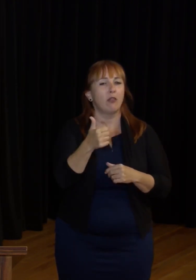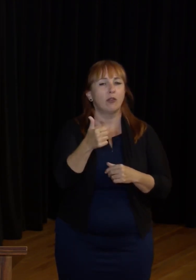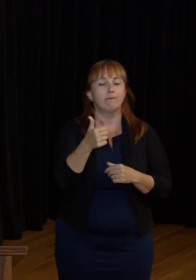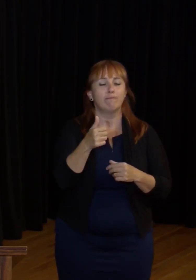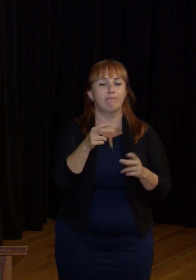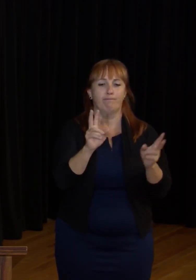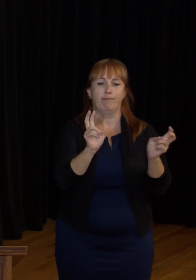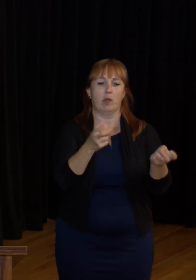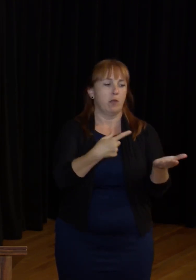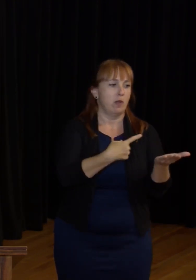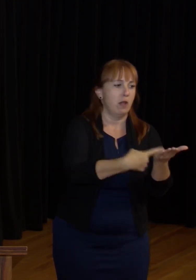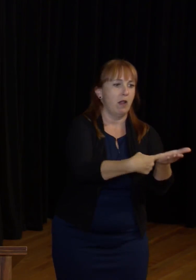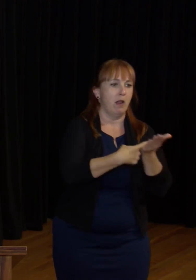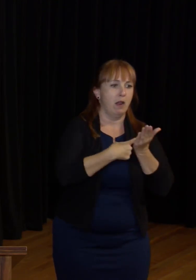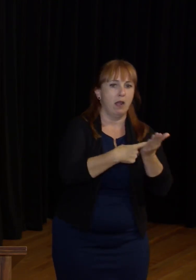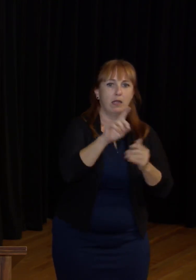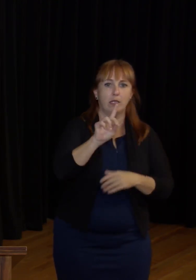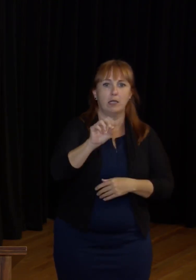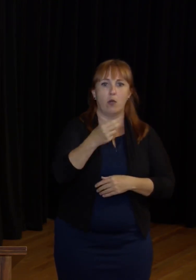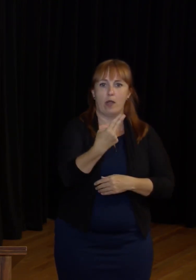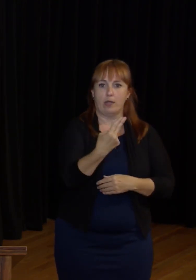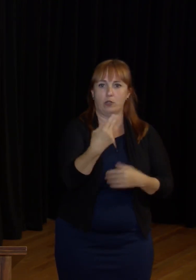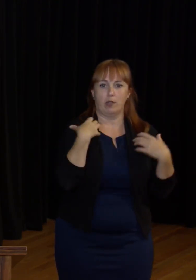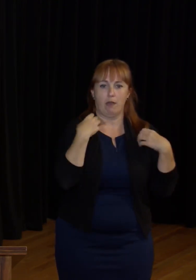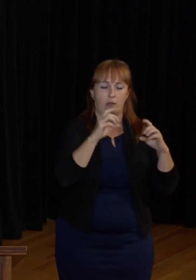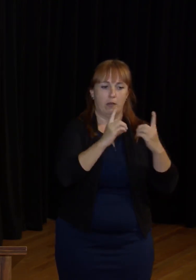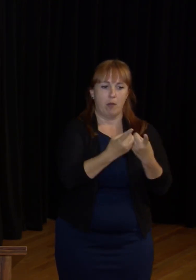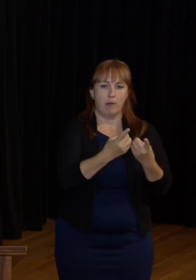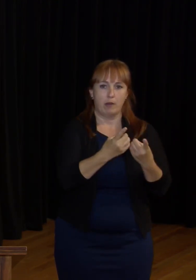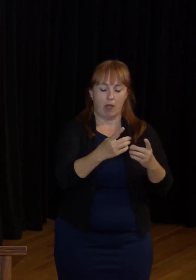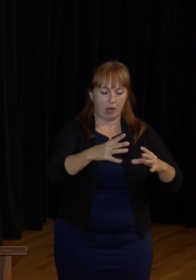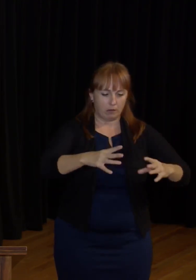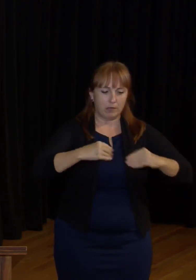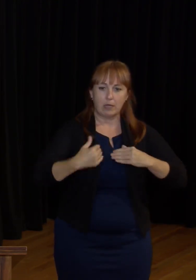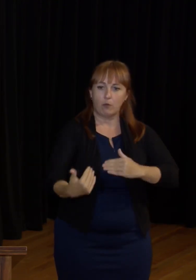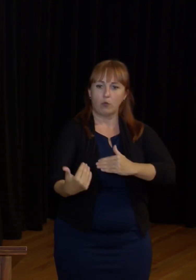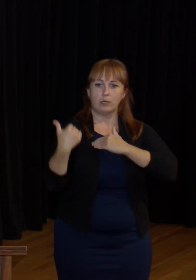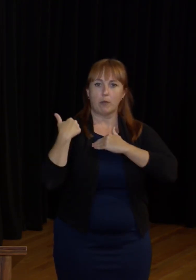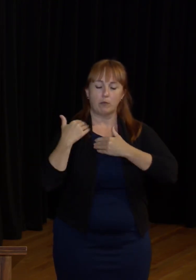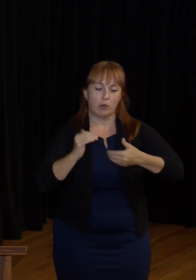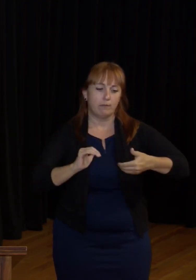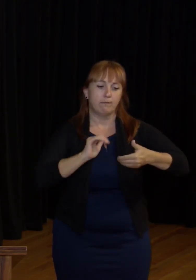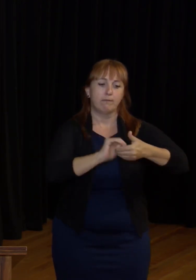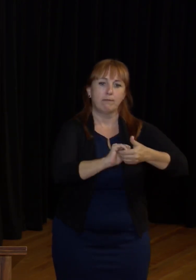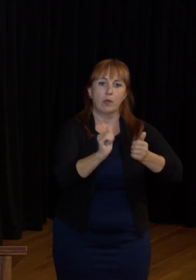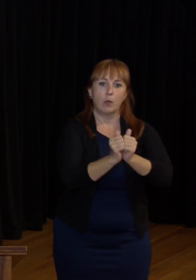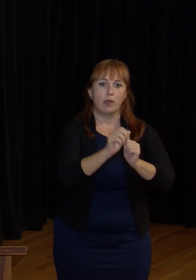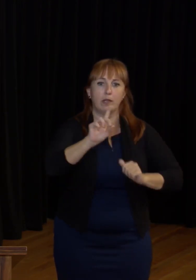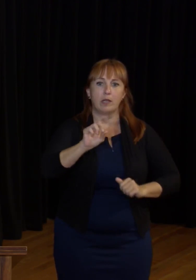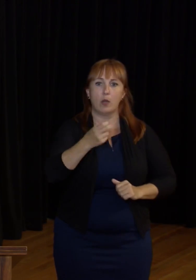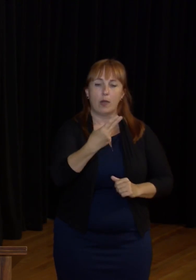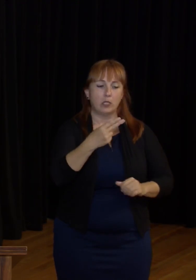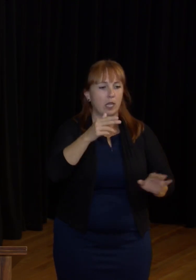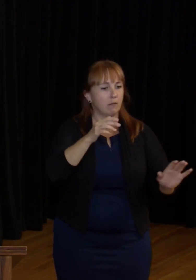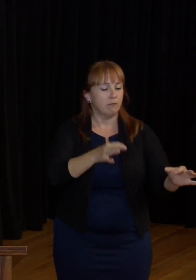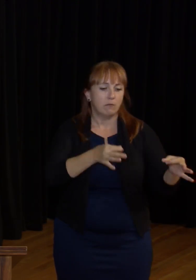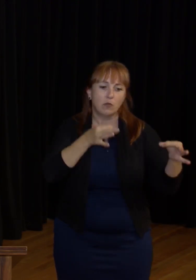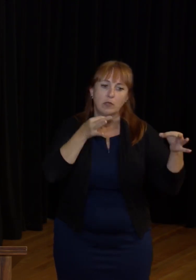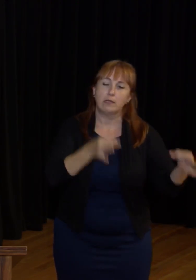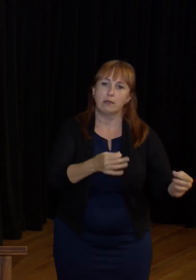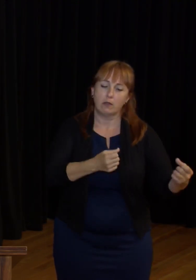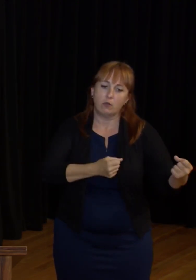forth with the Department of Health. So let me just be really clear. I want to take responsibility, but we work in concert with the Department of Health, and they were adamant on the subject